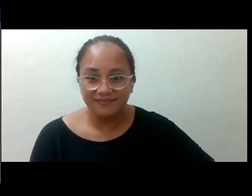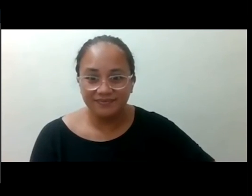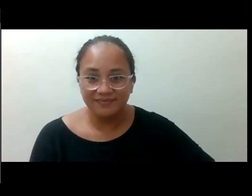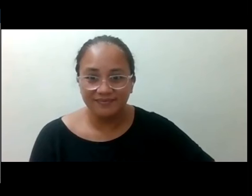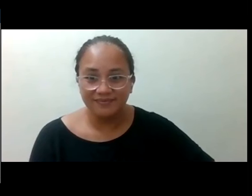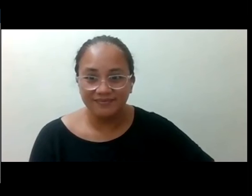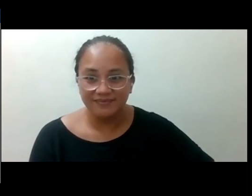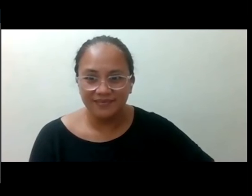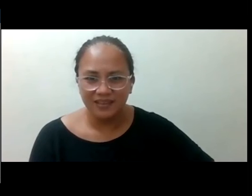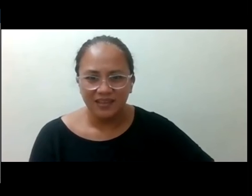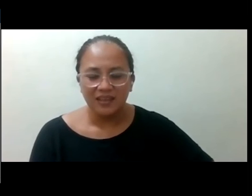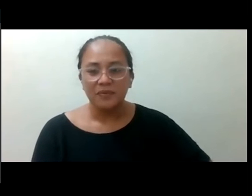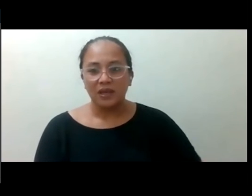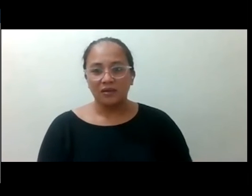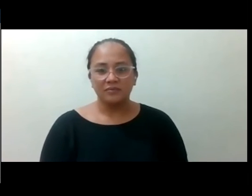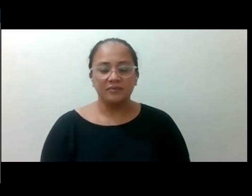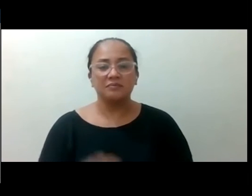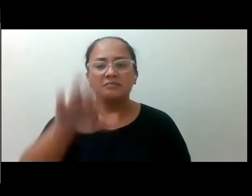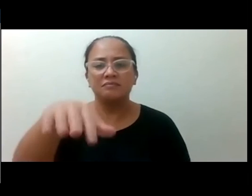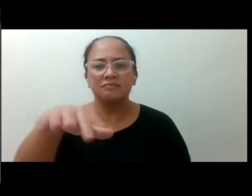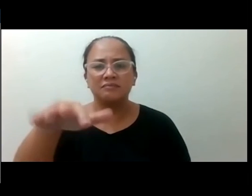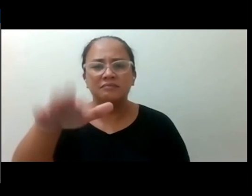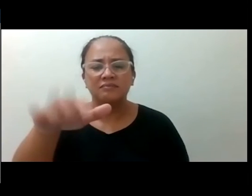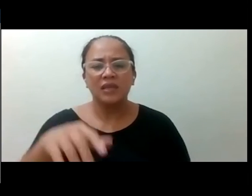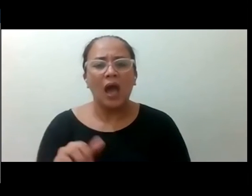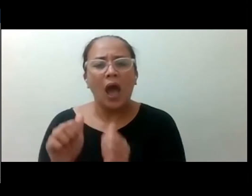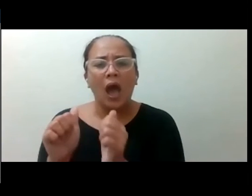How do you know the answer is 20?